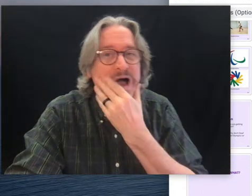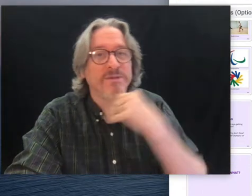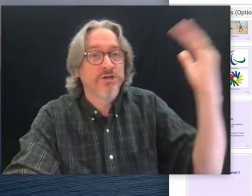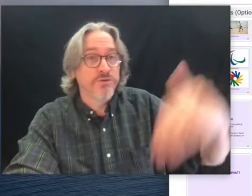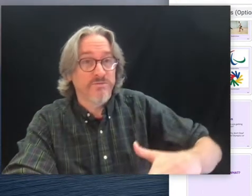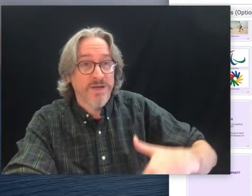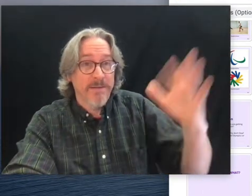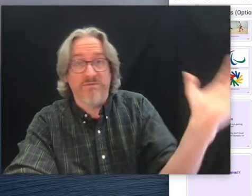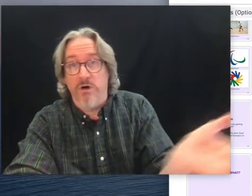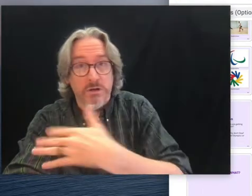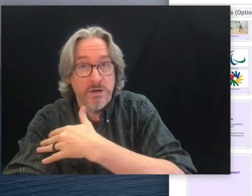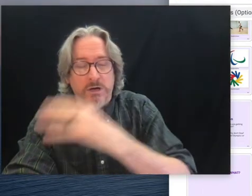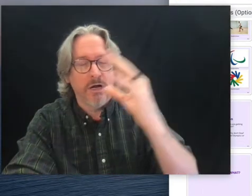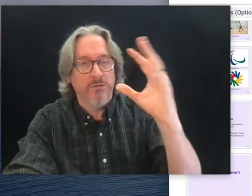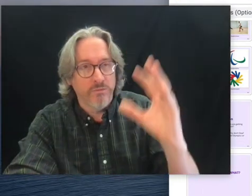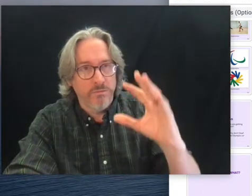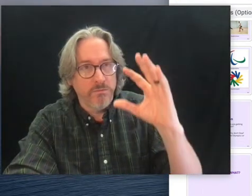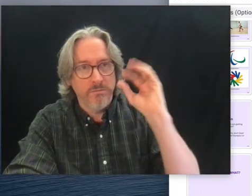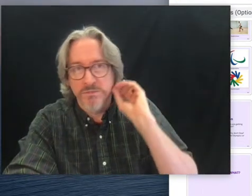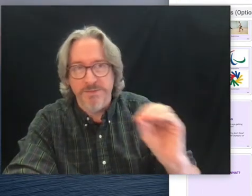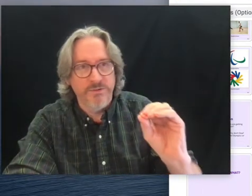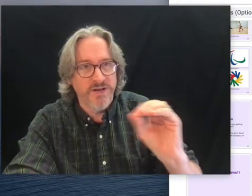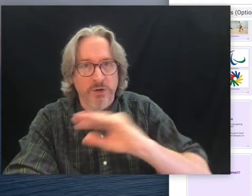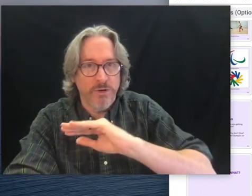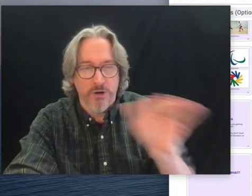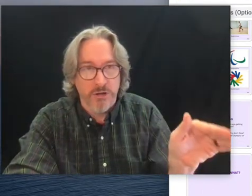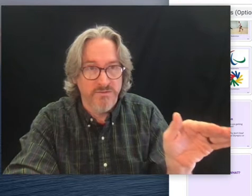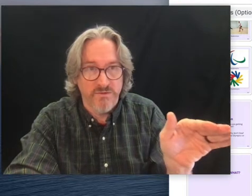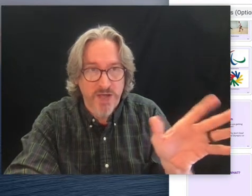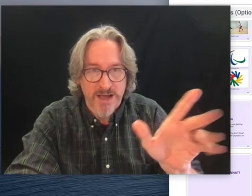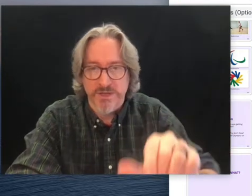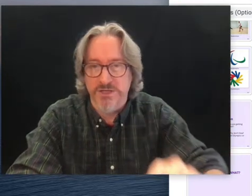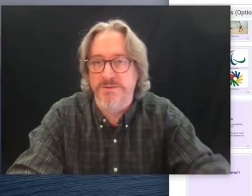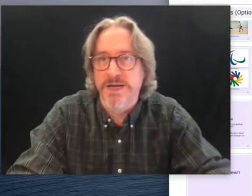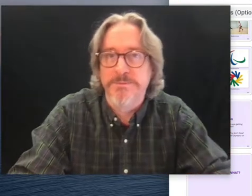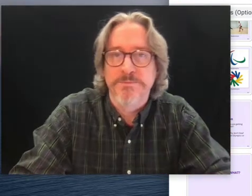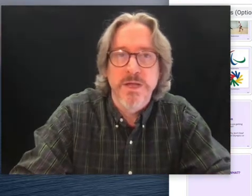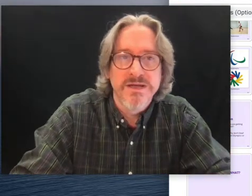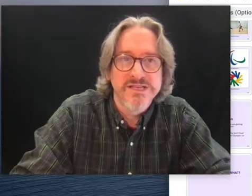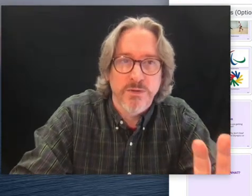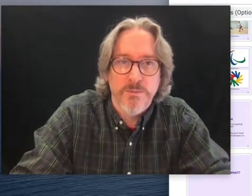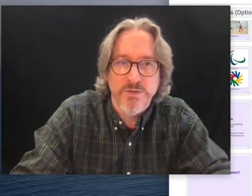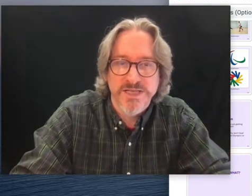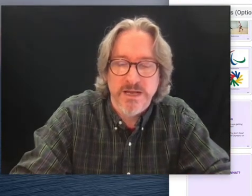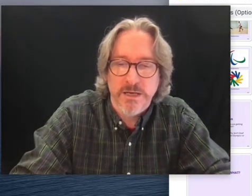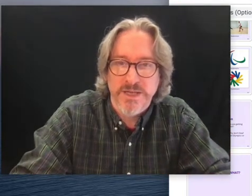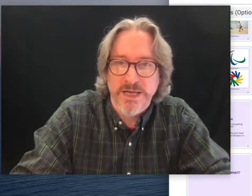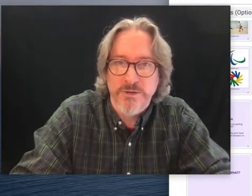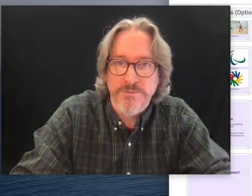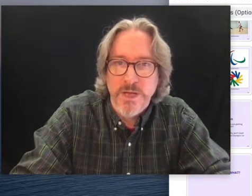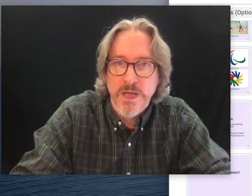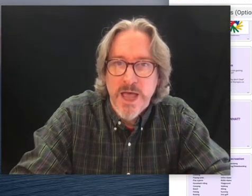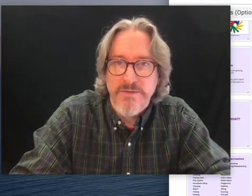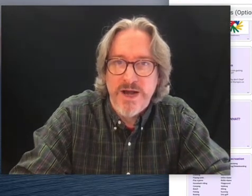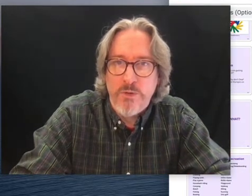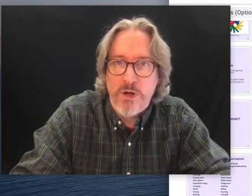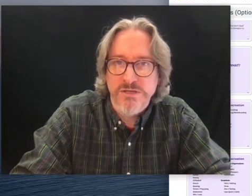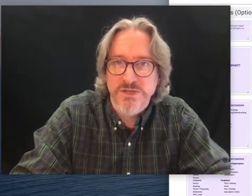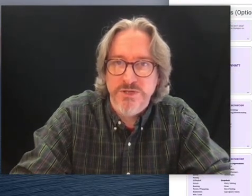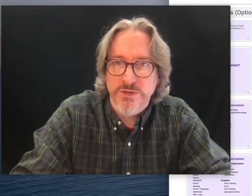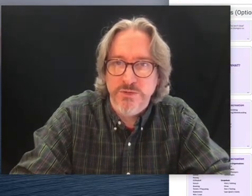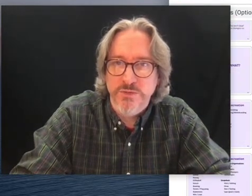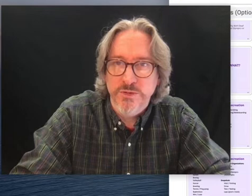So I'm going to do a vocab of all, or a simple video with all of the vocab in just a minute. So I'll post that a little bit later. And then I